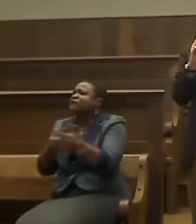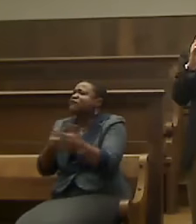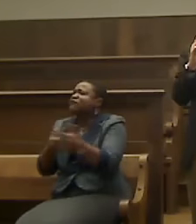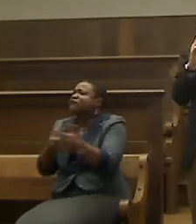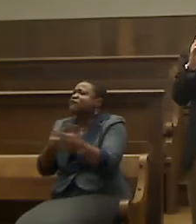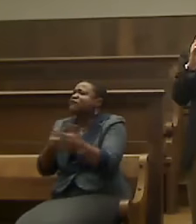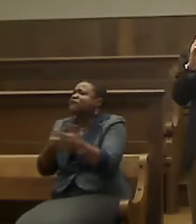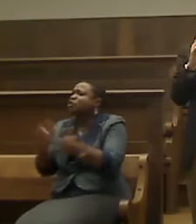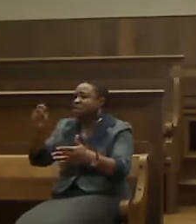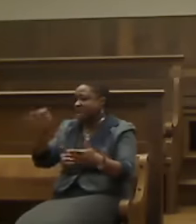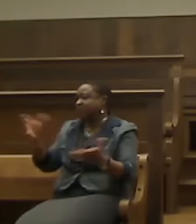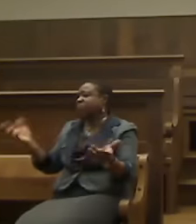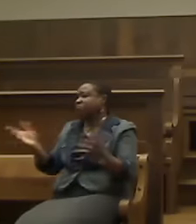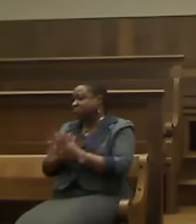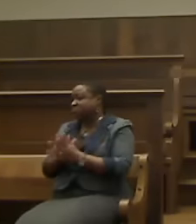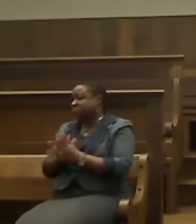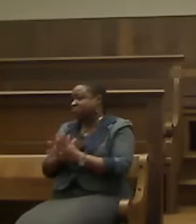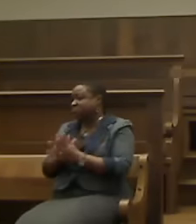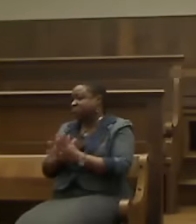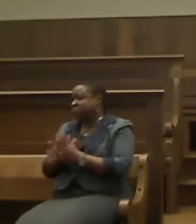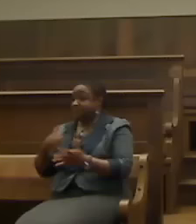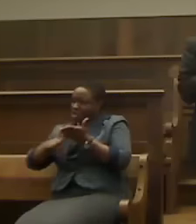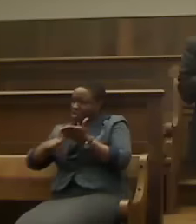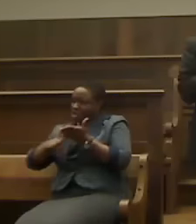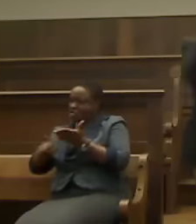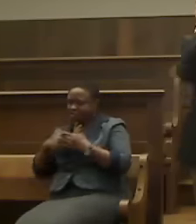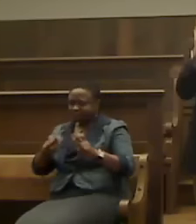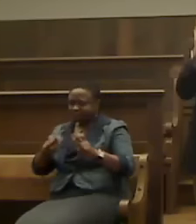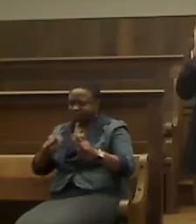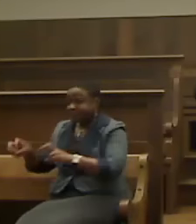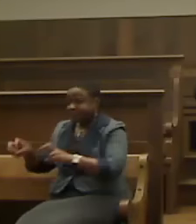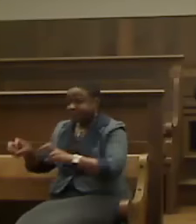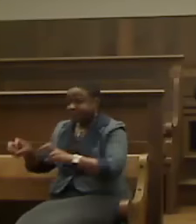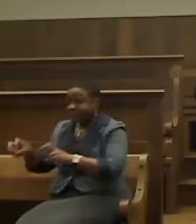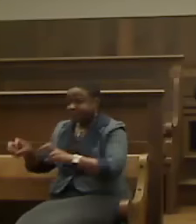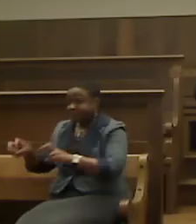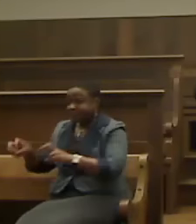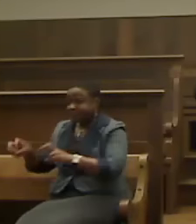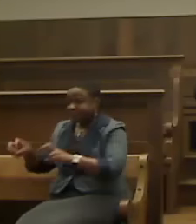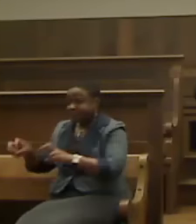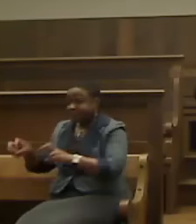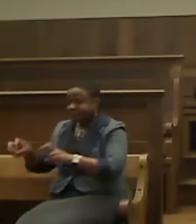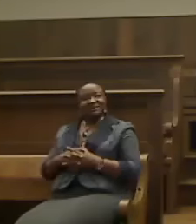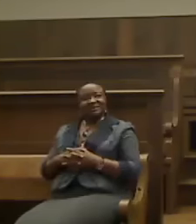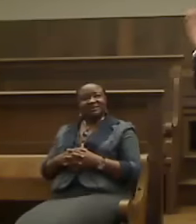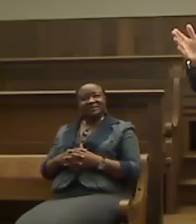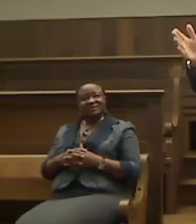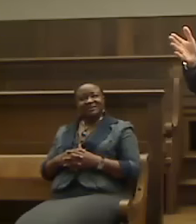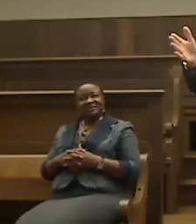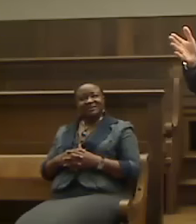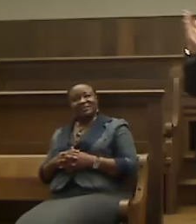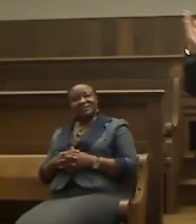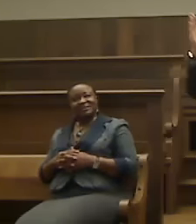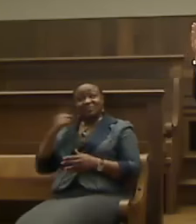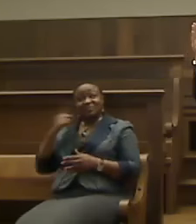heard organic. Okay, so as an investigator trying to put this together, as soon as you say that, I go, uh-oh. Because if you